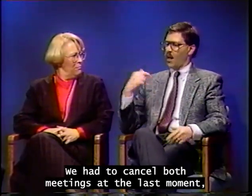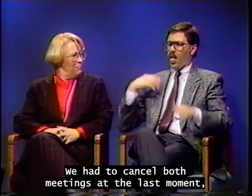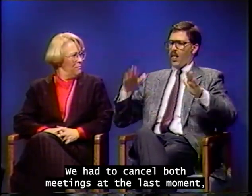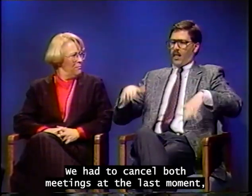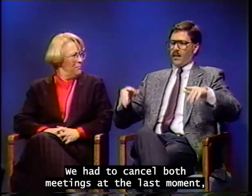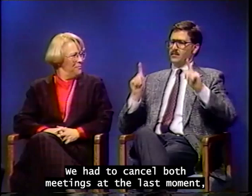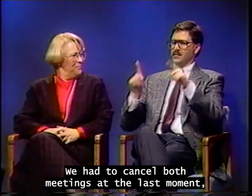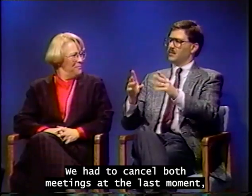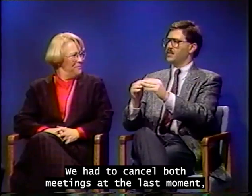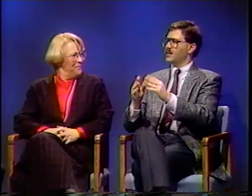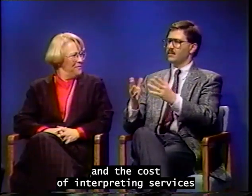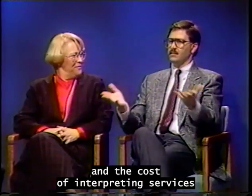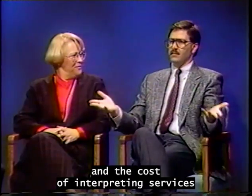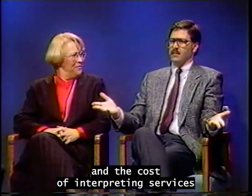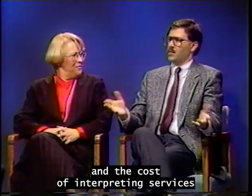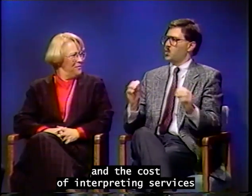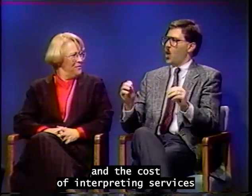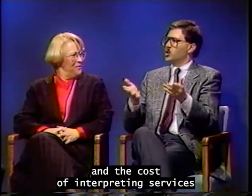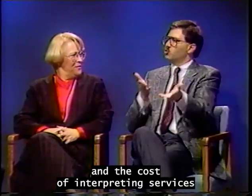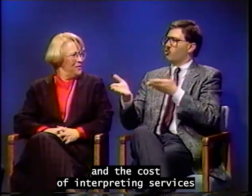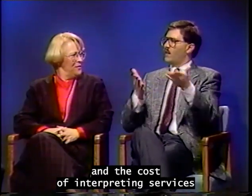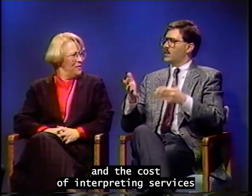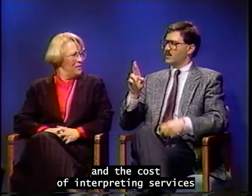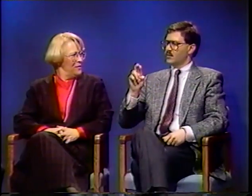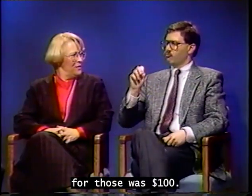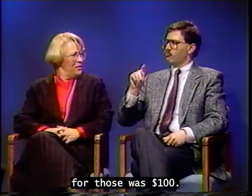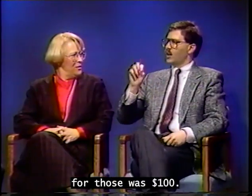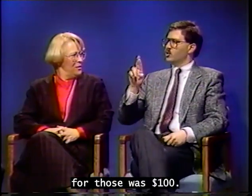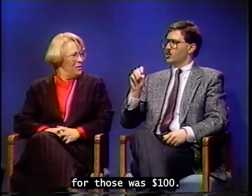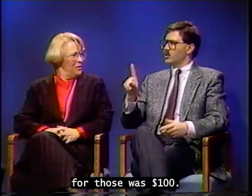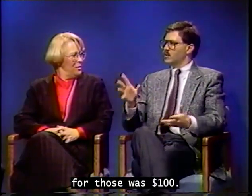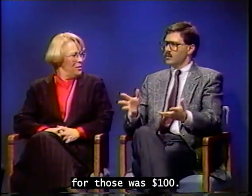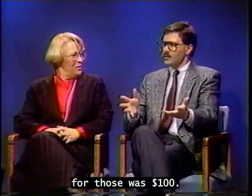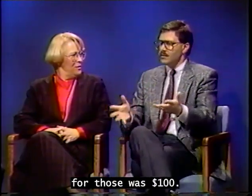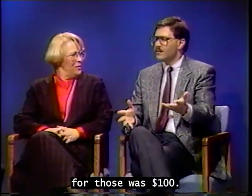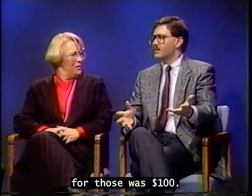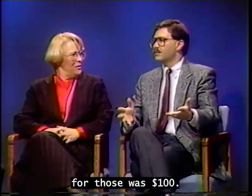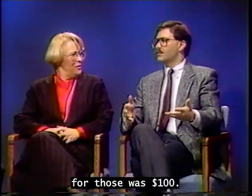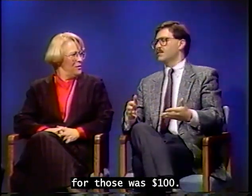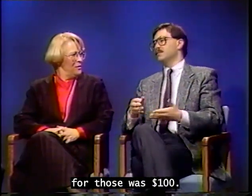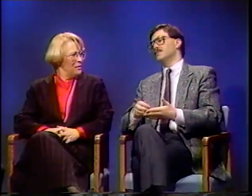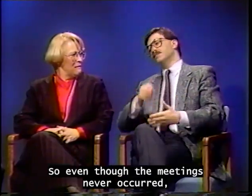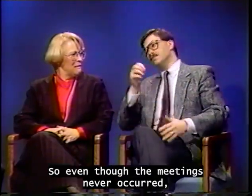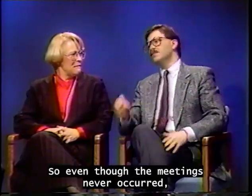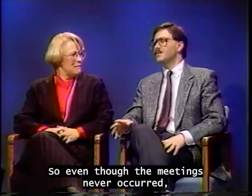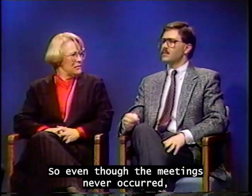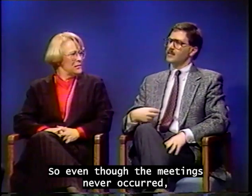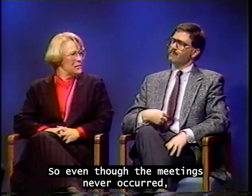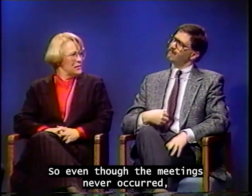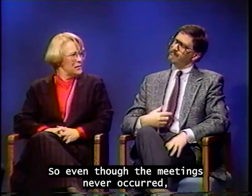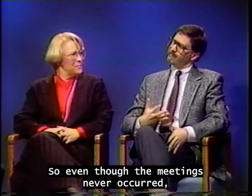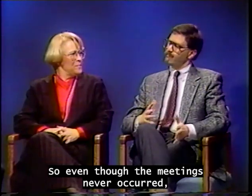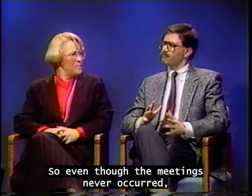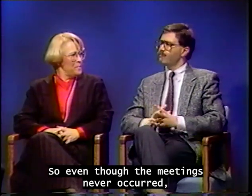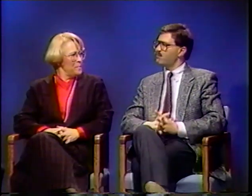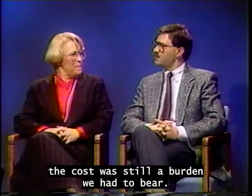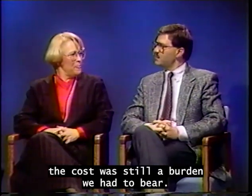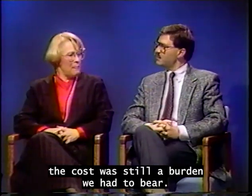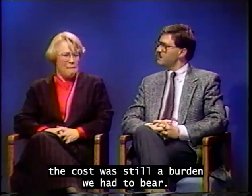at the last moment, and the cost of interpreting services for those was $100. So even though the meetings never occurred, the cost was